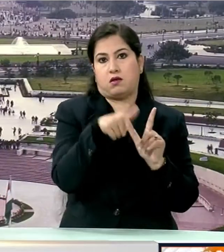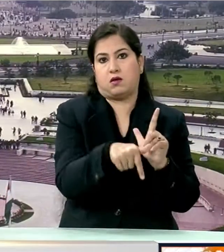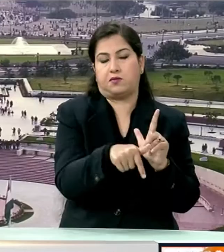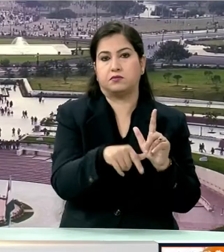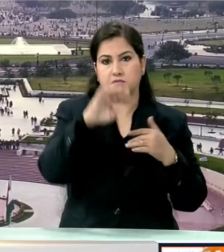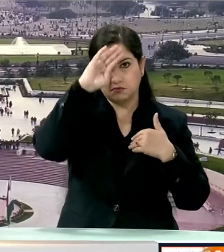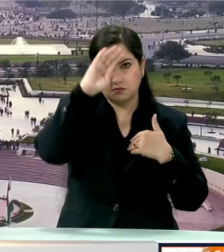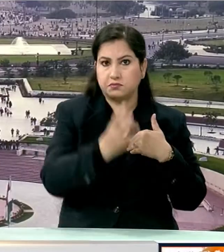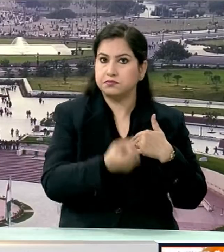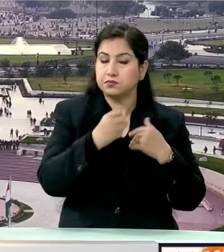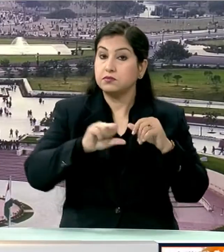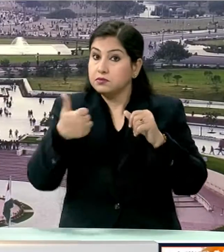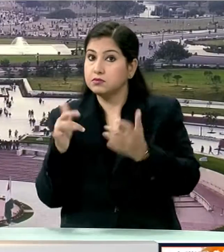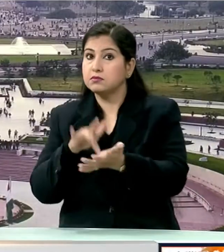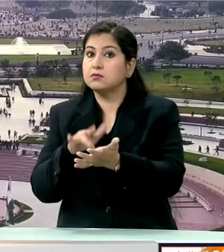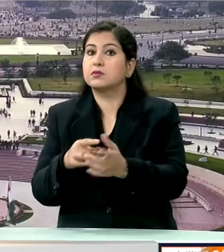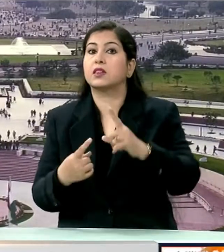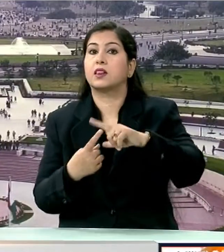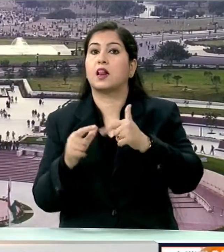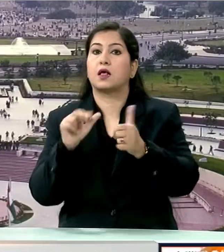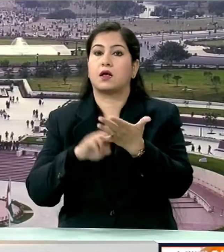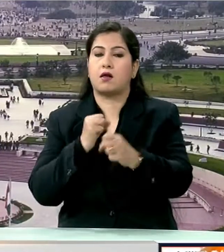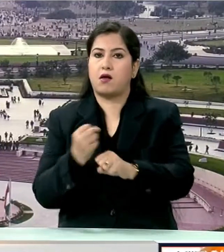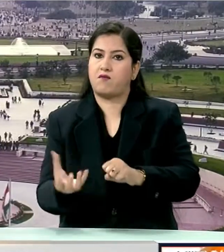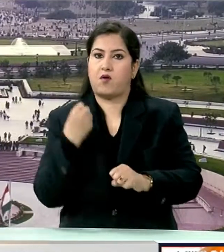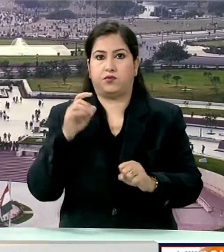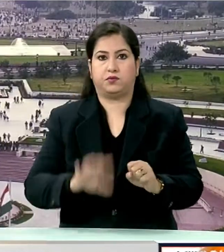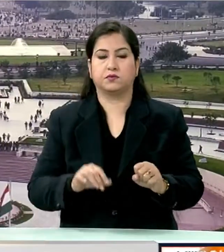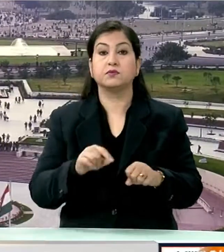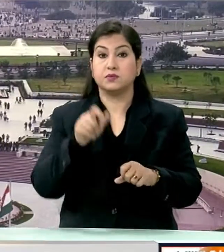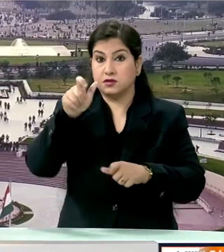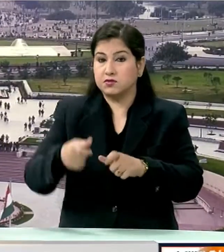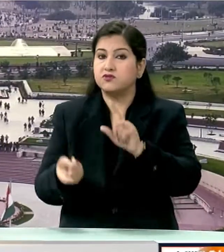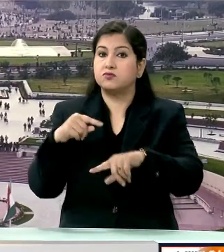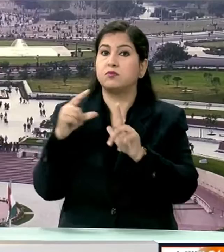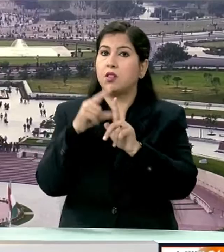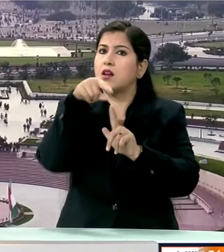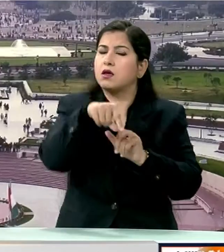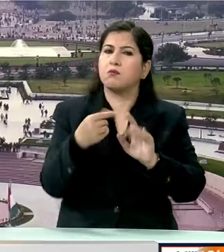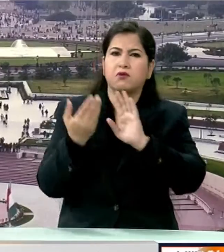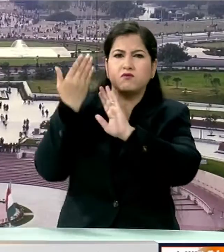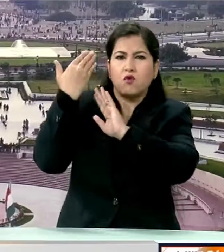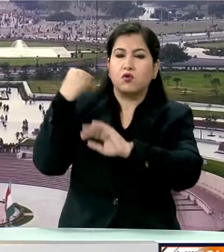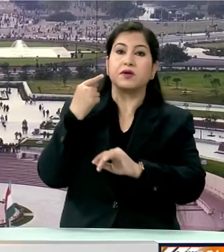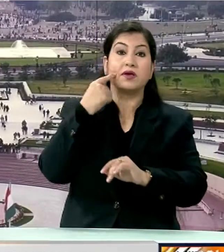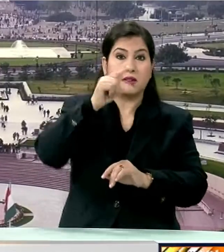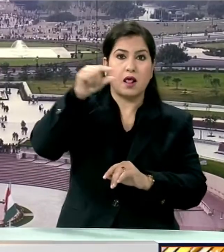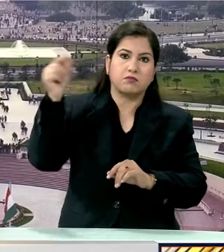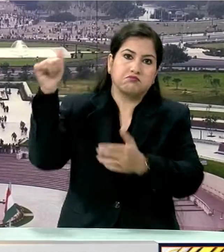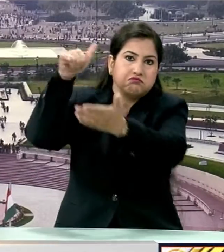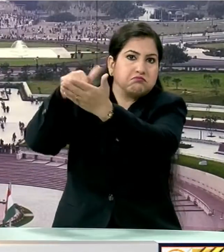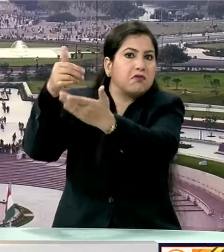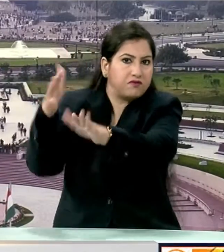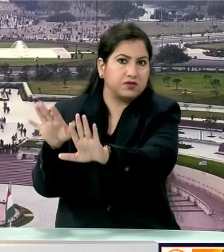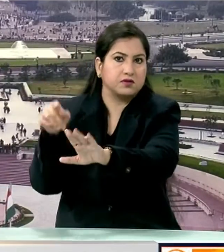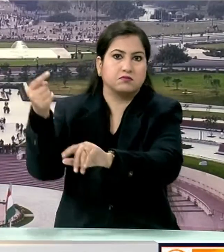in New Delhi and the other has been detected in Telangana. The person from Delhi has a travel history from Italy. The other one